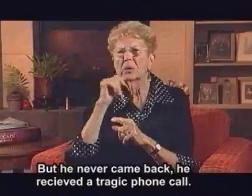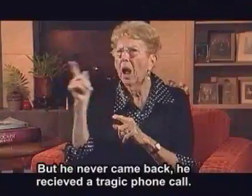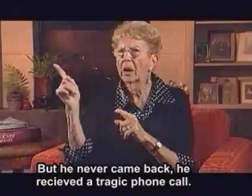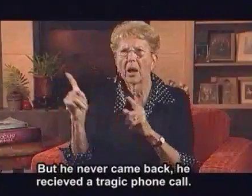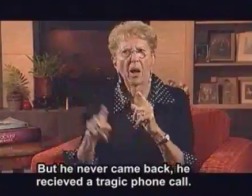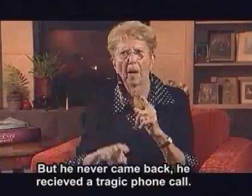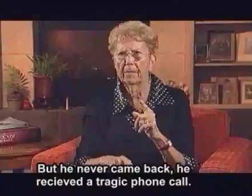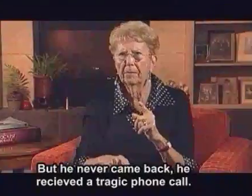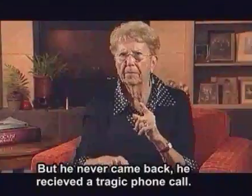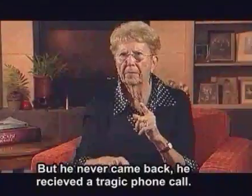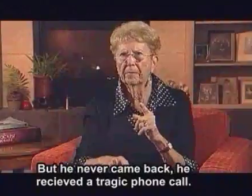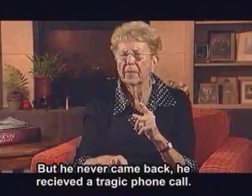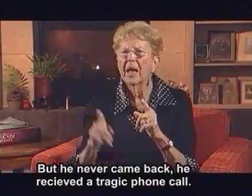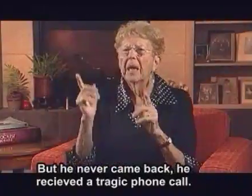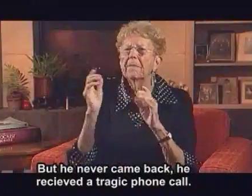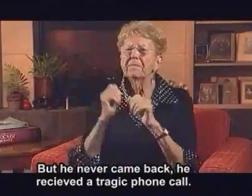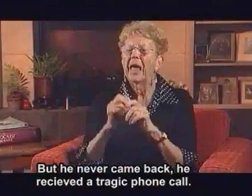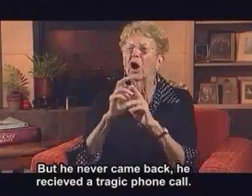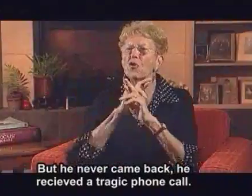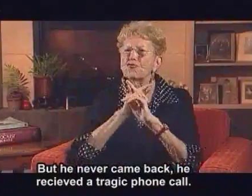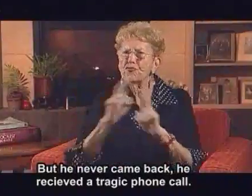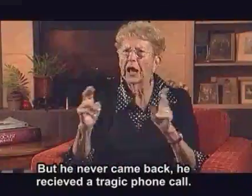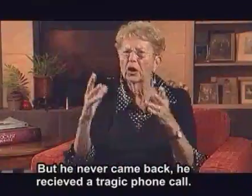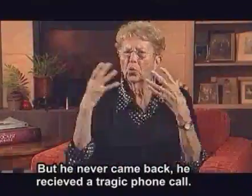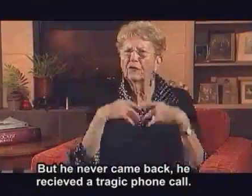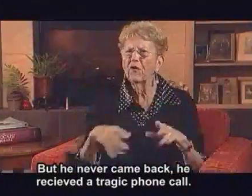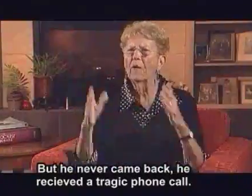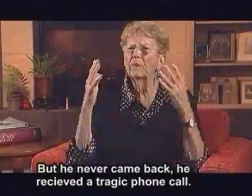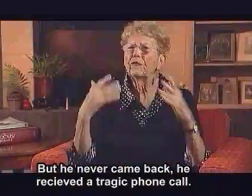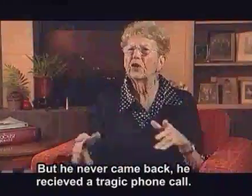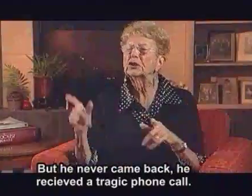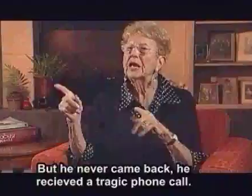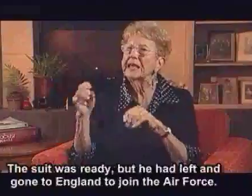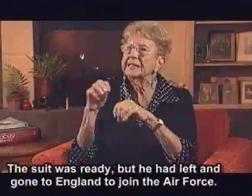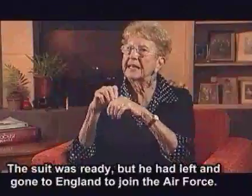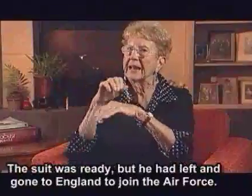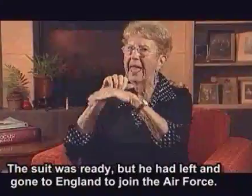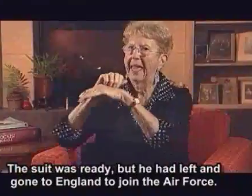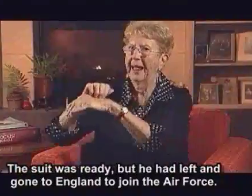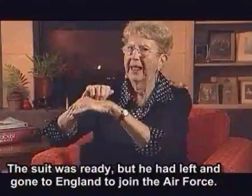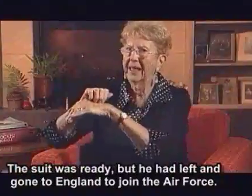never came back. He received a tragic phone call. The suit was ready,